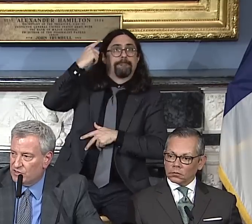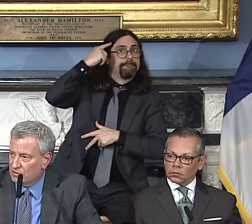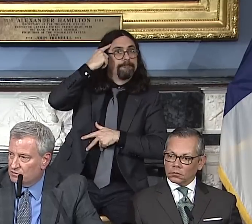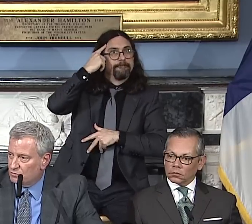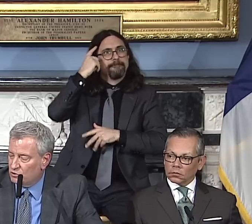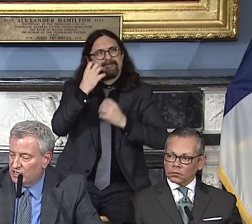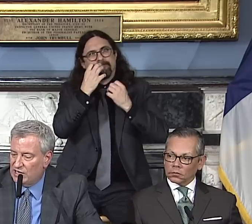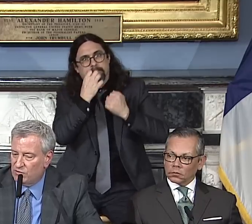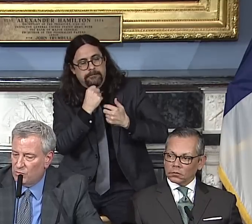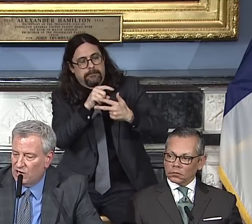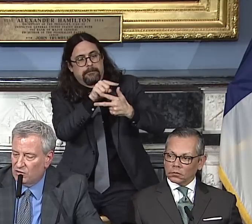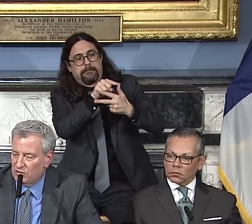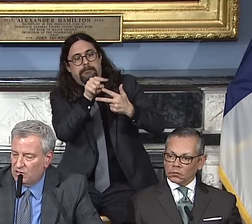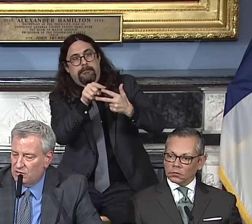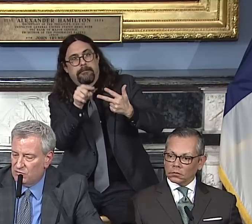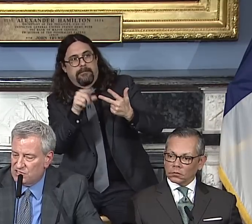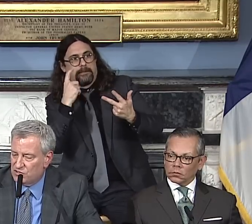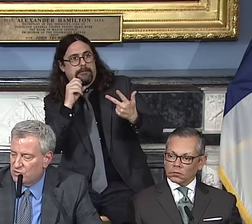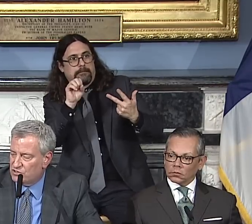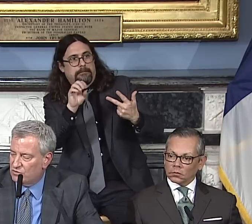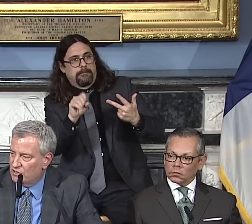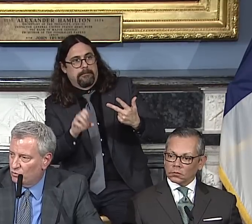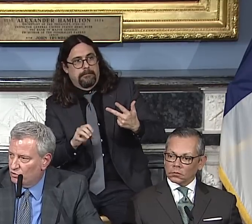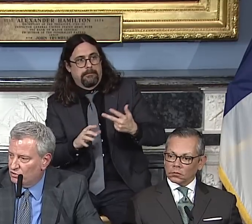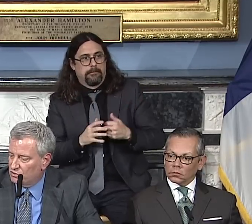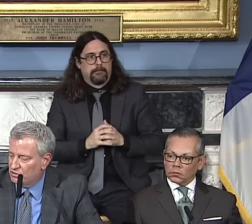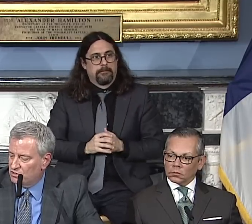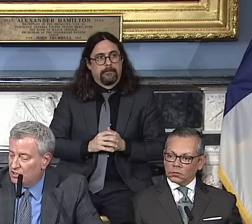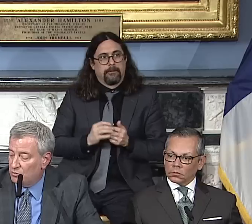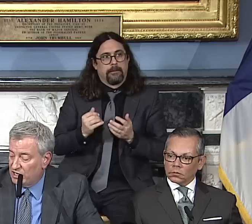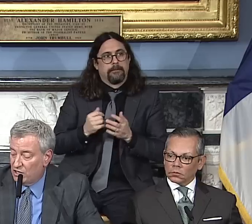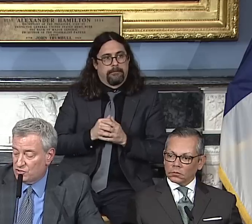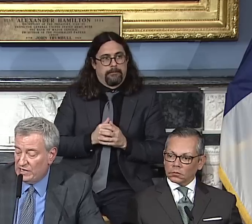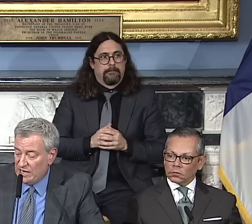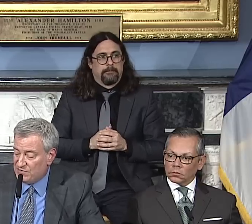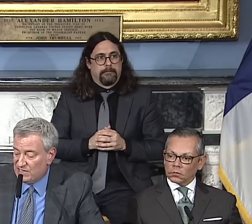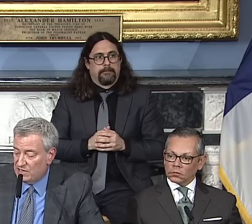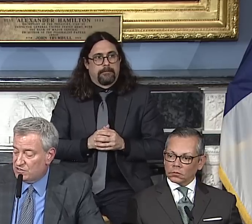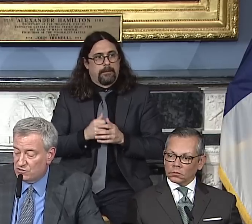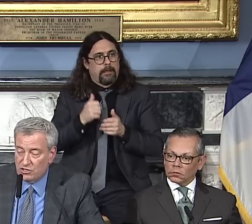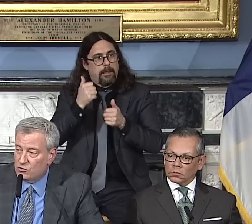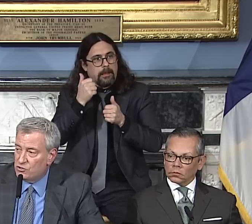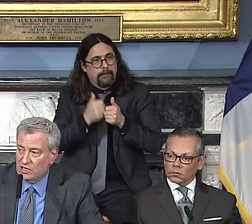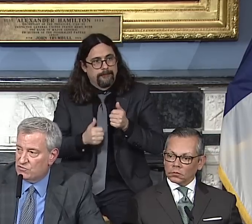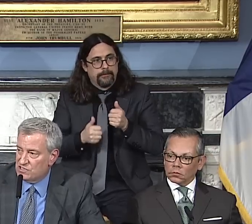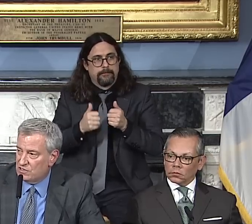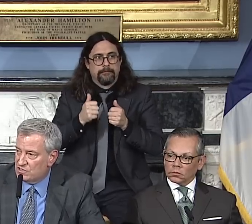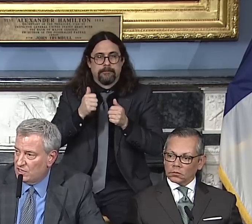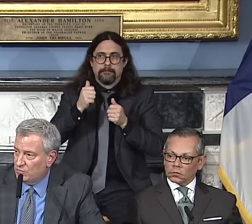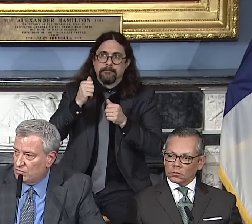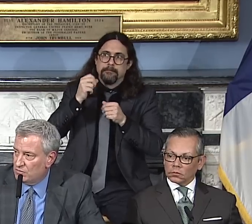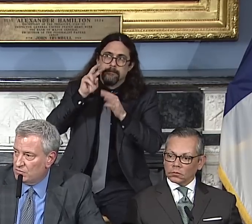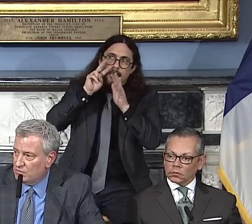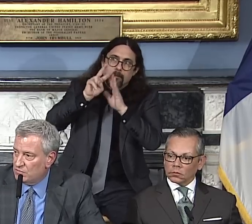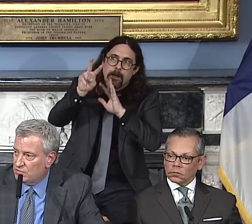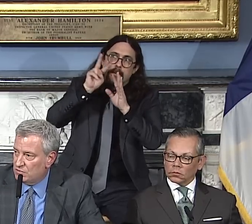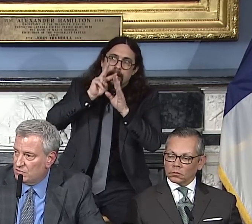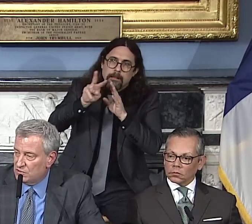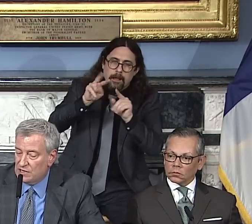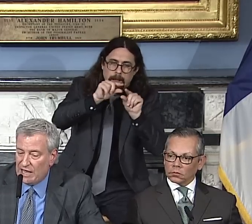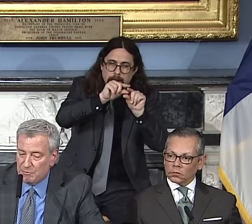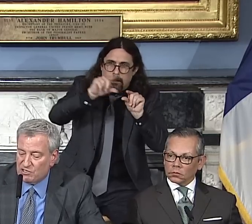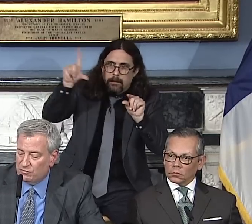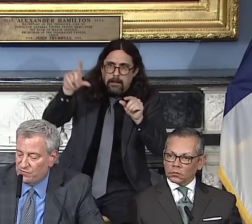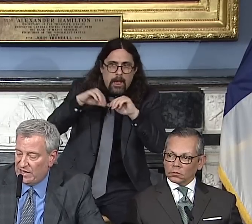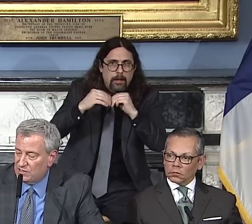absolutely everything. And we'll look at every model, every situation around the world. But I also want to emphasize there's no 2 countries that are the same.